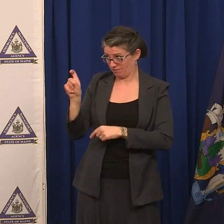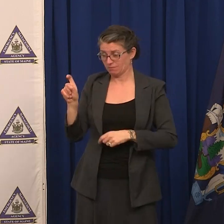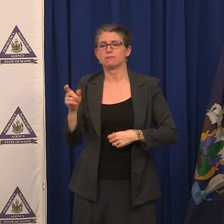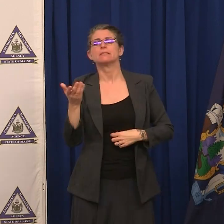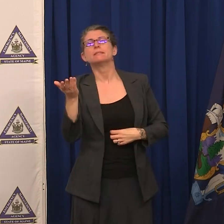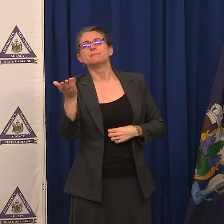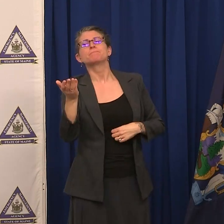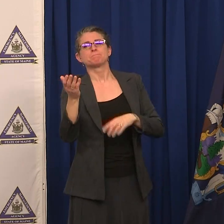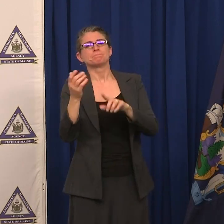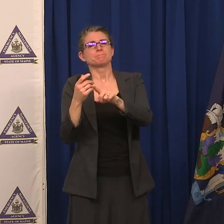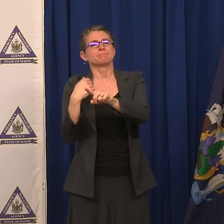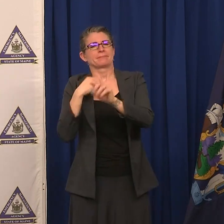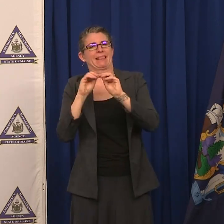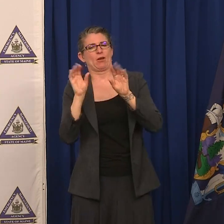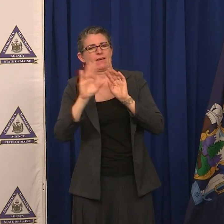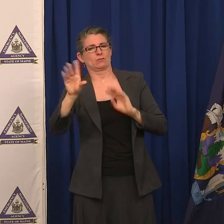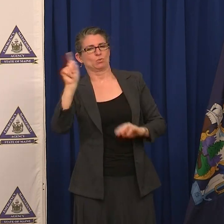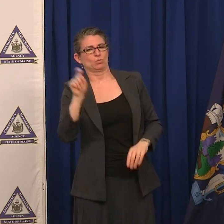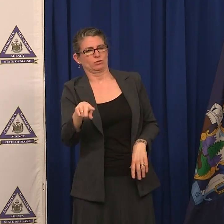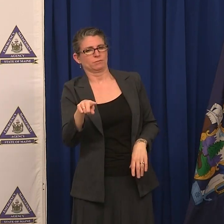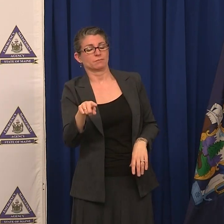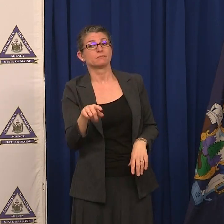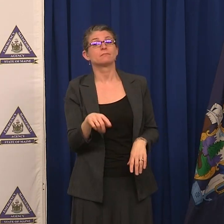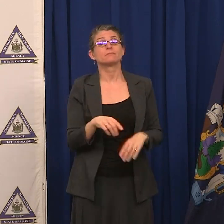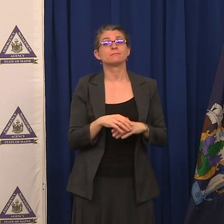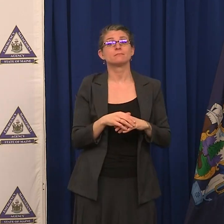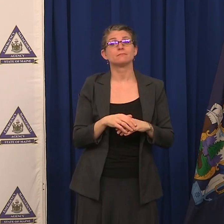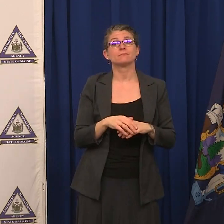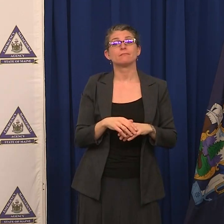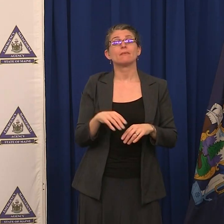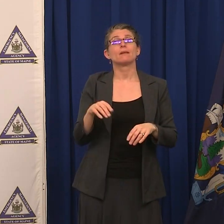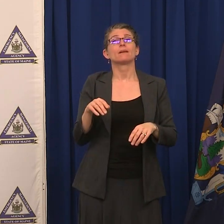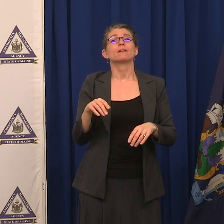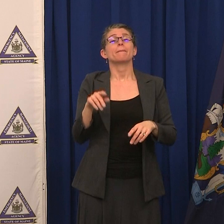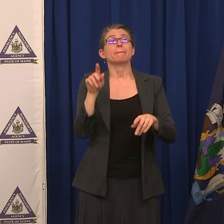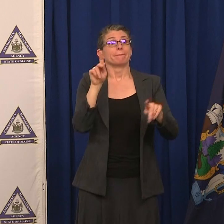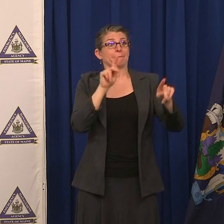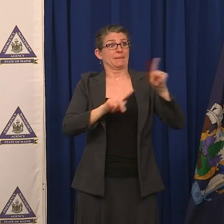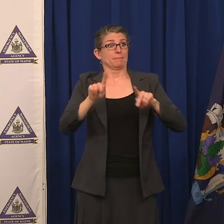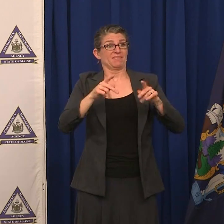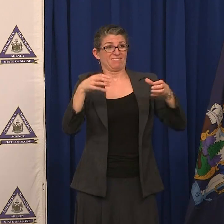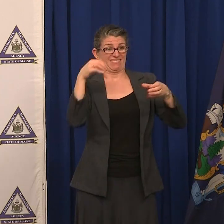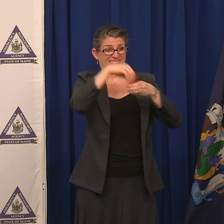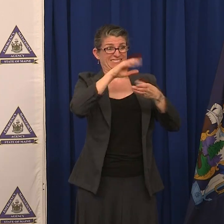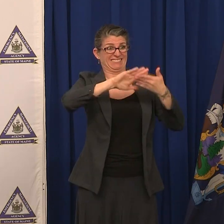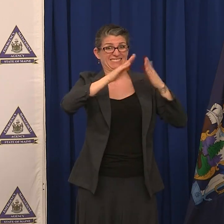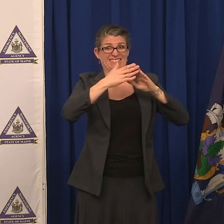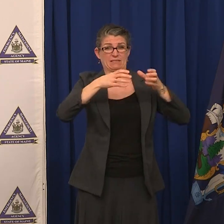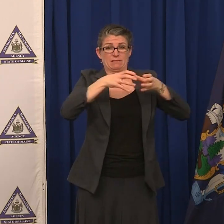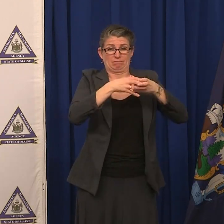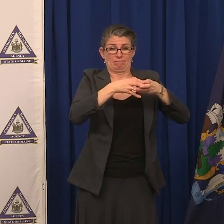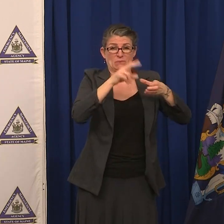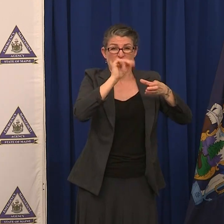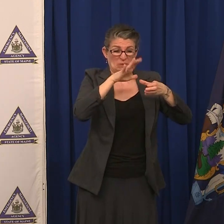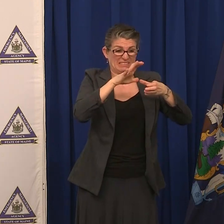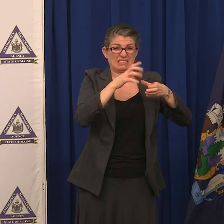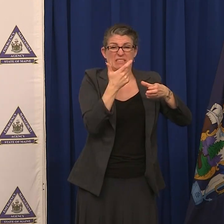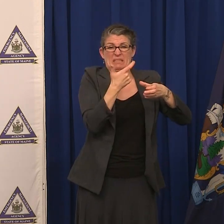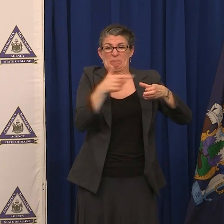country from harder hit areas of the country, is there a higher risk? And Michael,